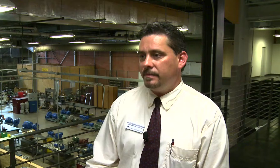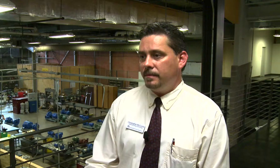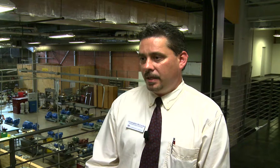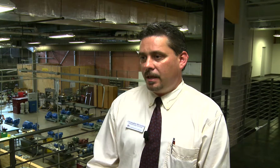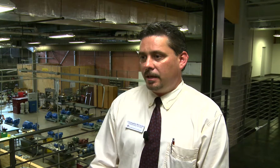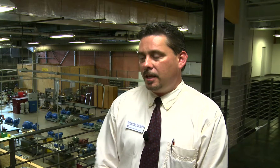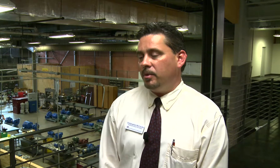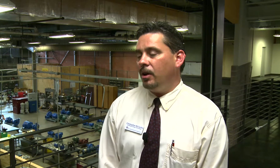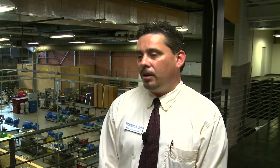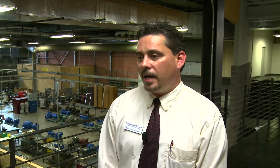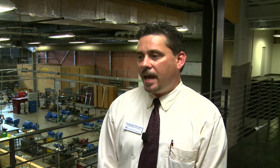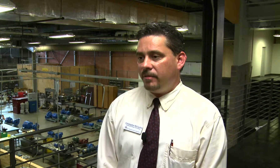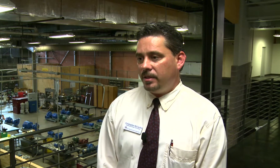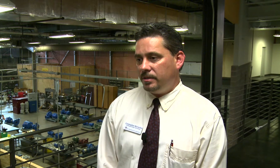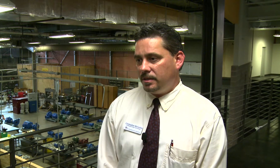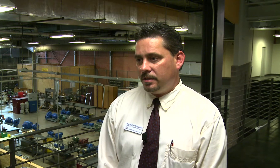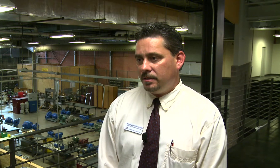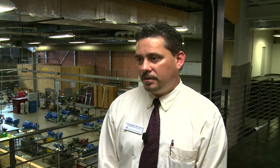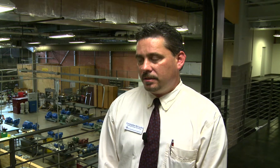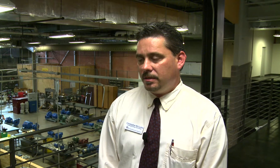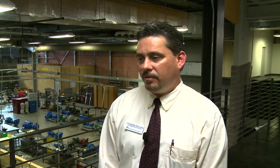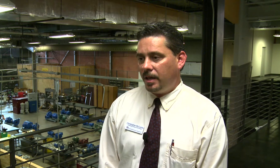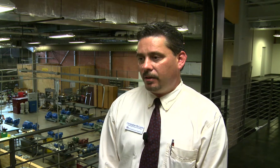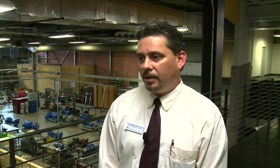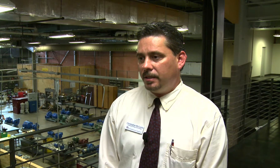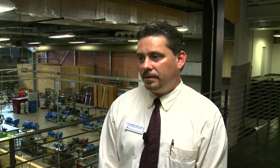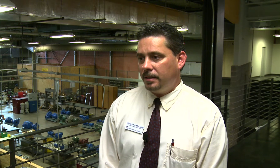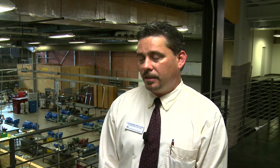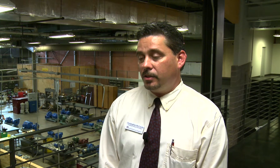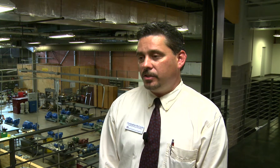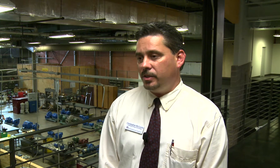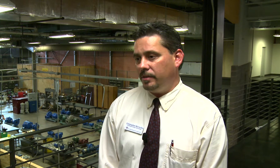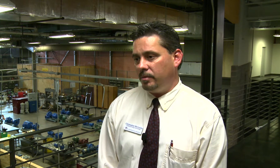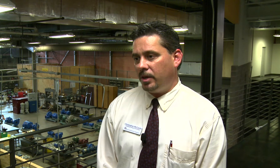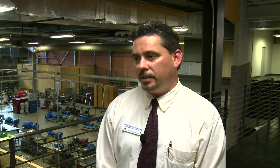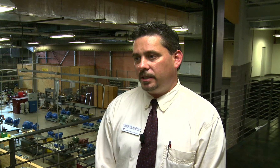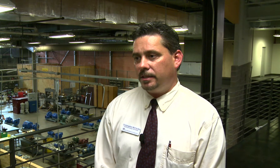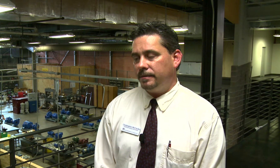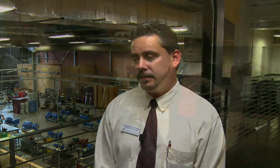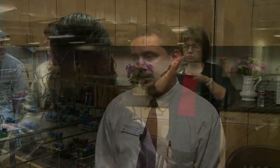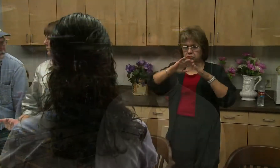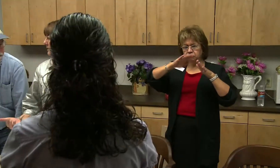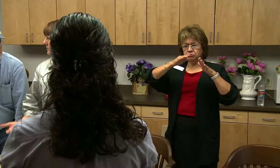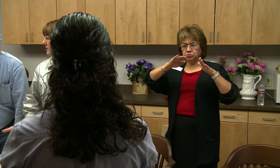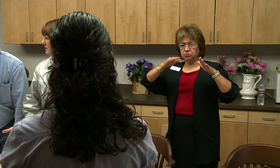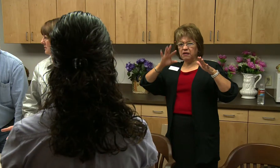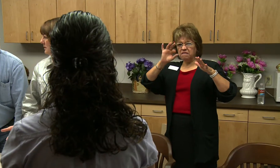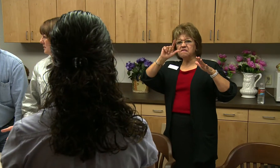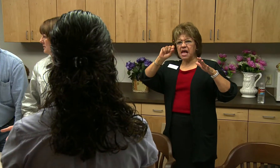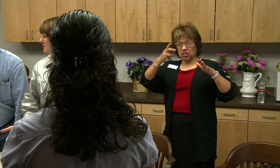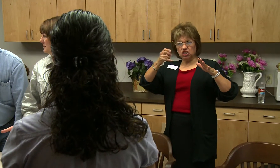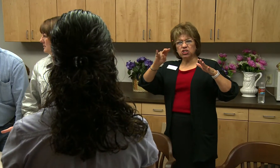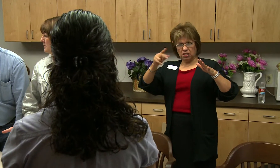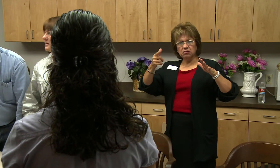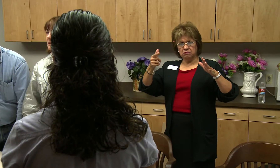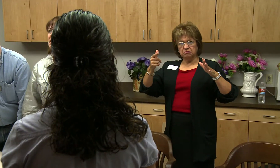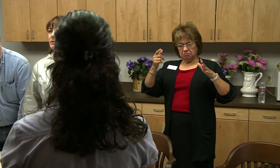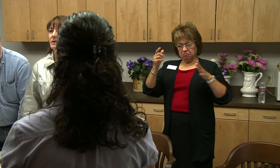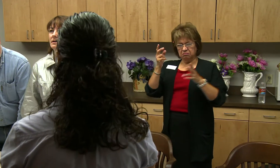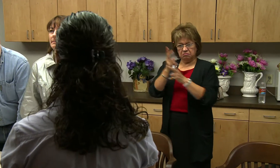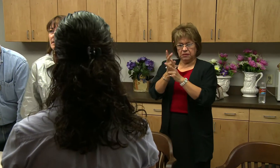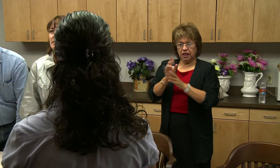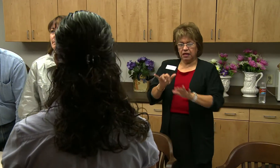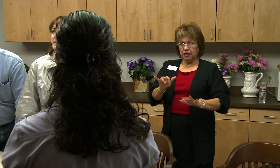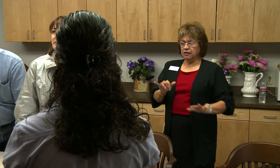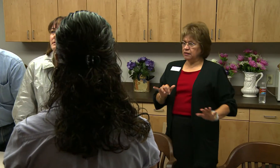revise it and keep along an avenue to the final conclusion of the project. Belia, who is deaf, communicated